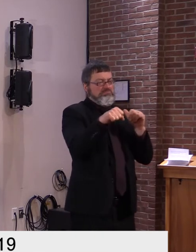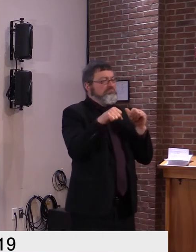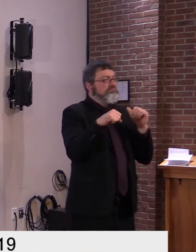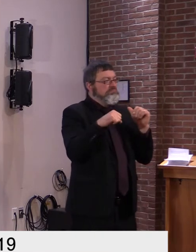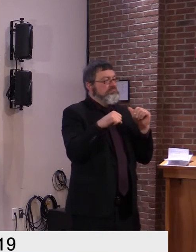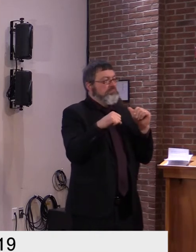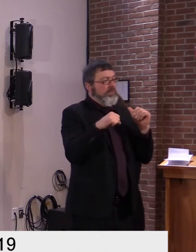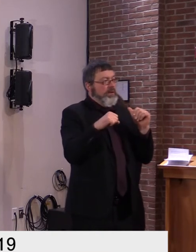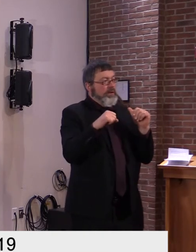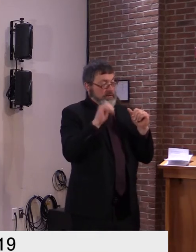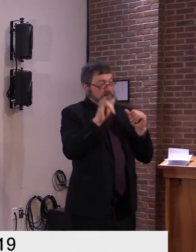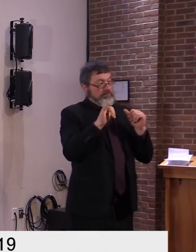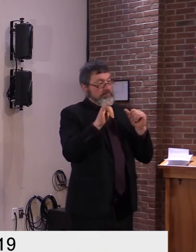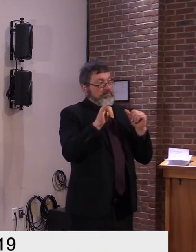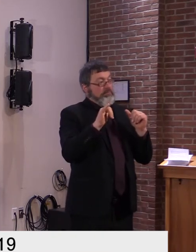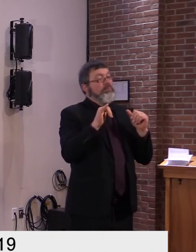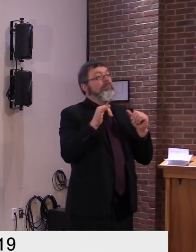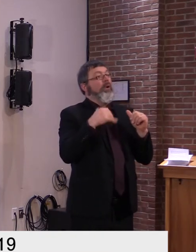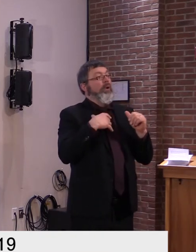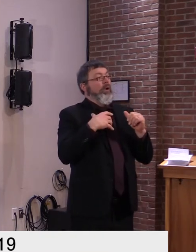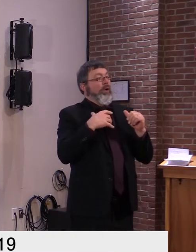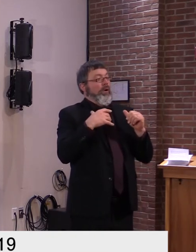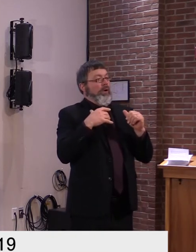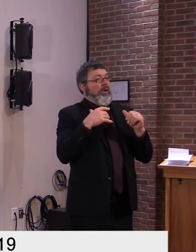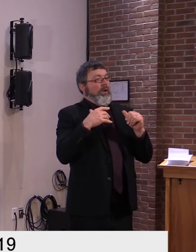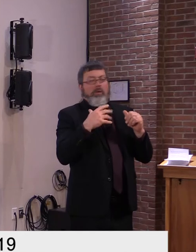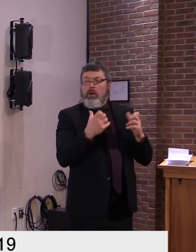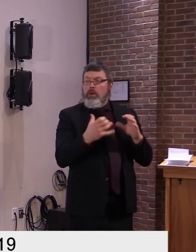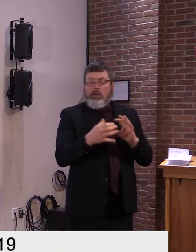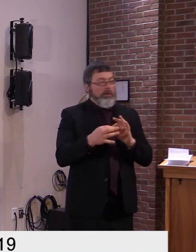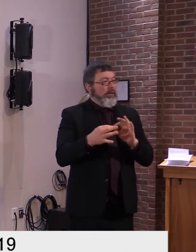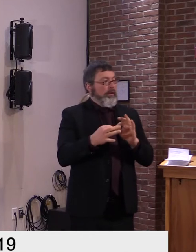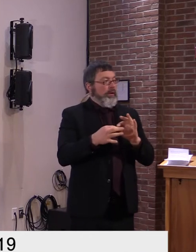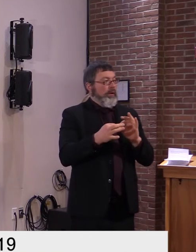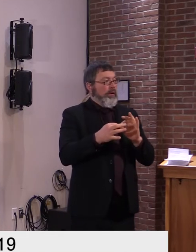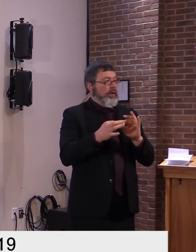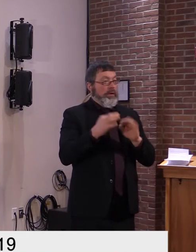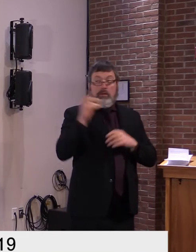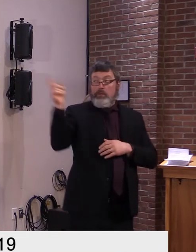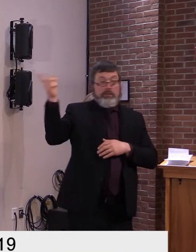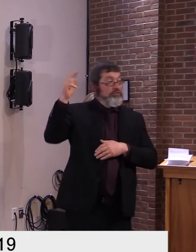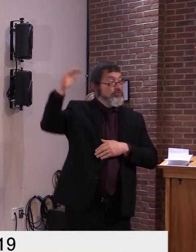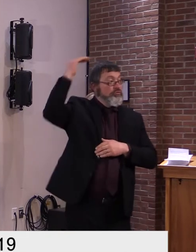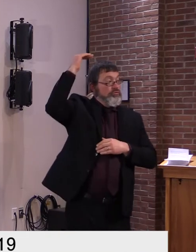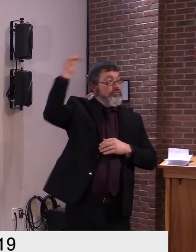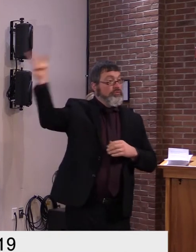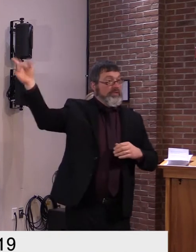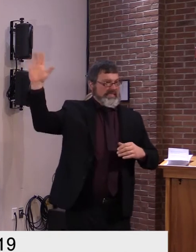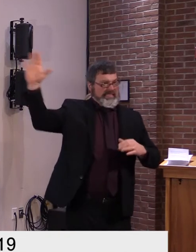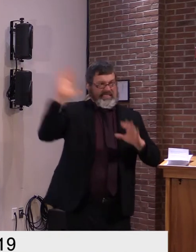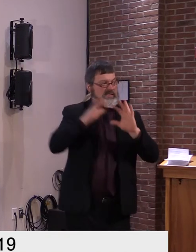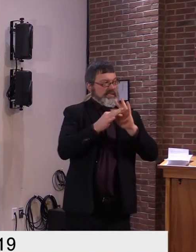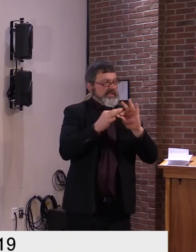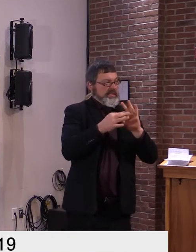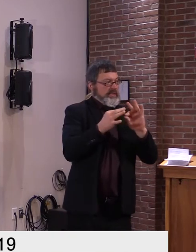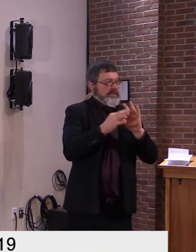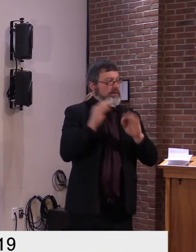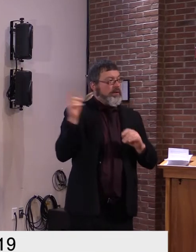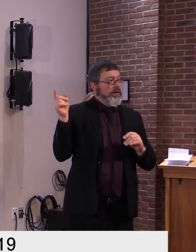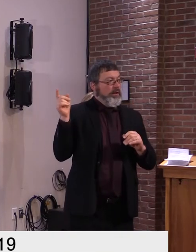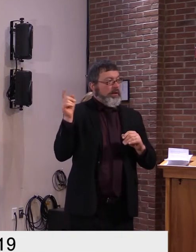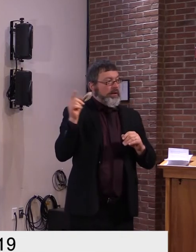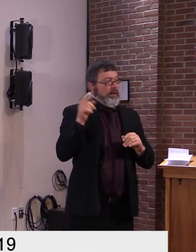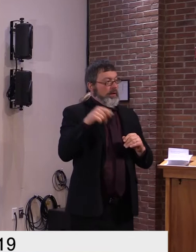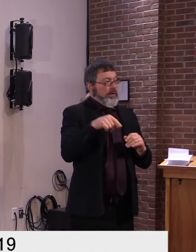And I also want to comment further with, as Dr. Levine had alluded to, with the Moderna vaccine